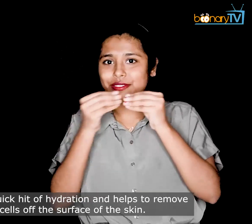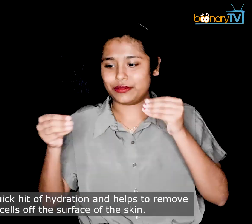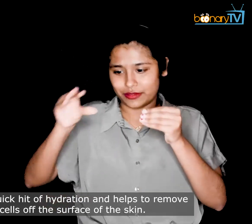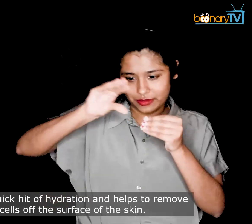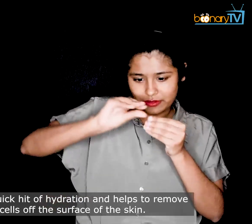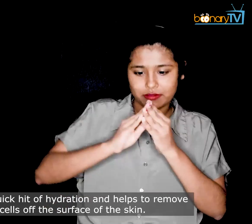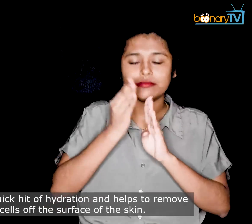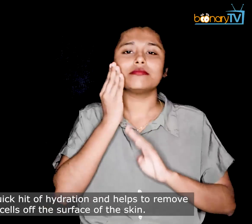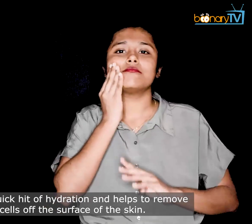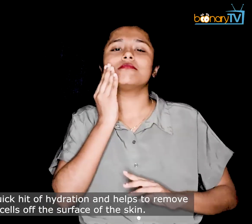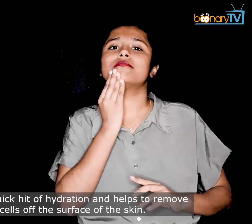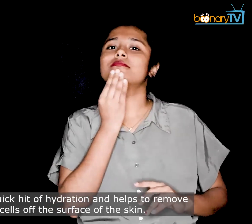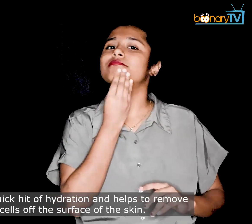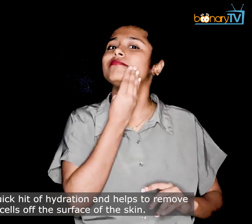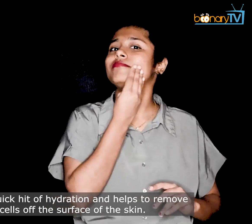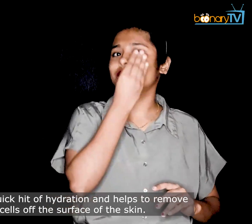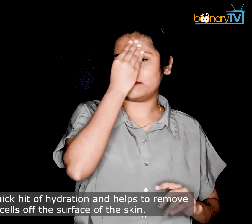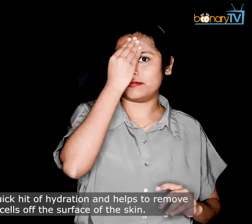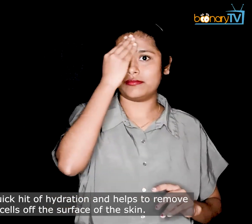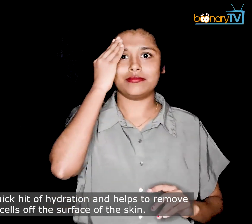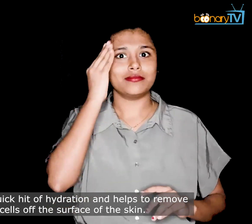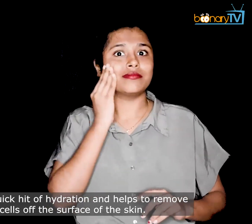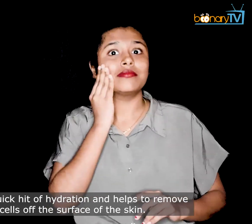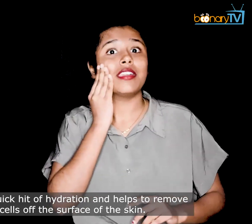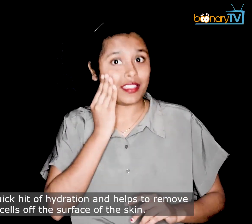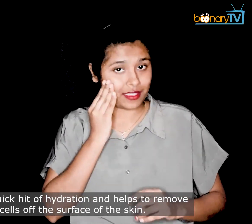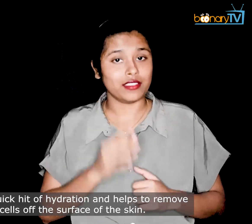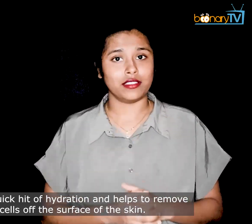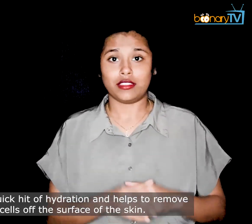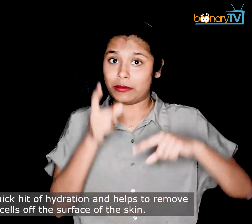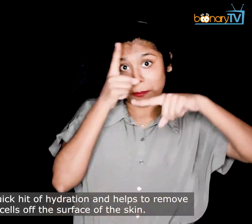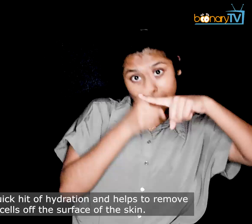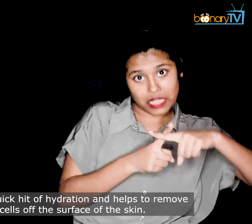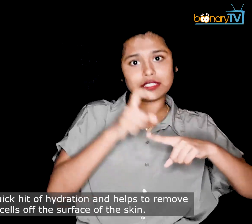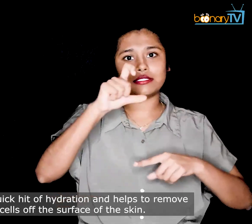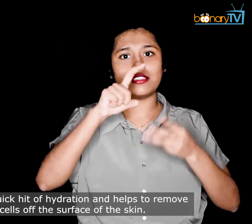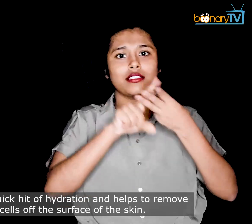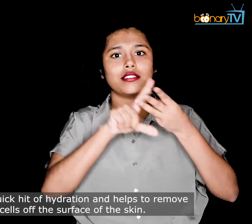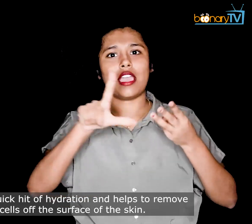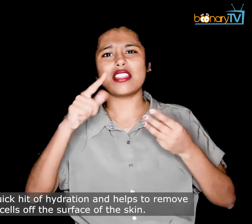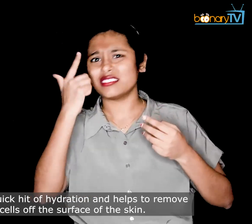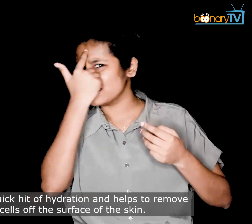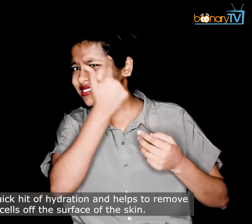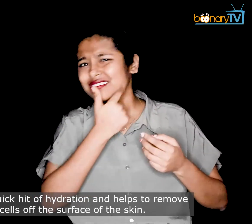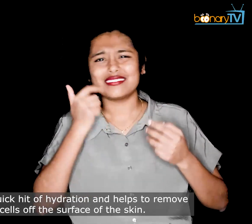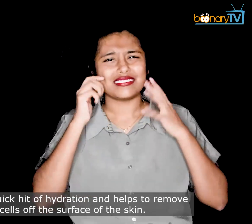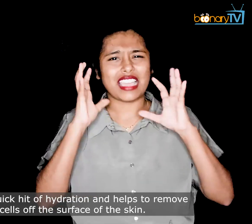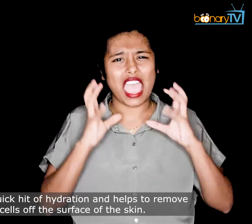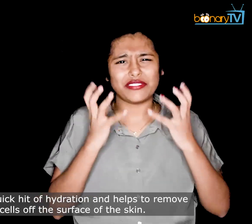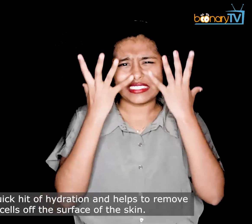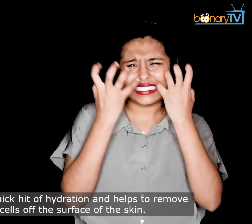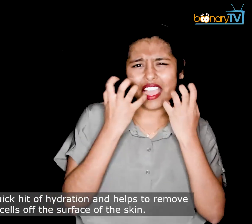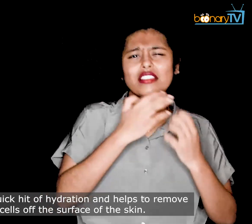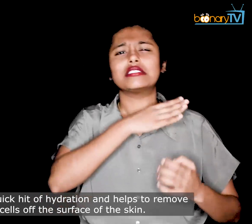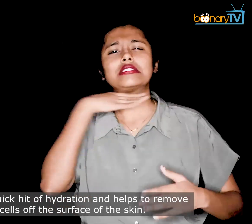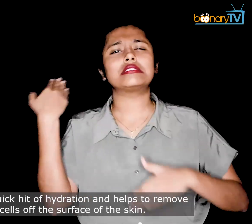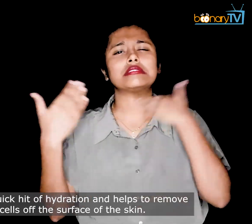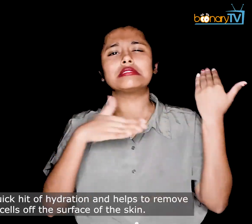hydration. And helps to remove the dead cells off the